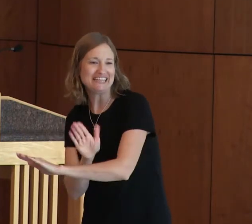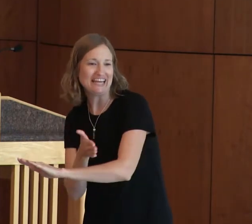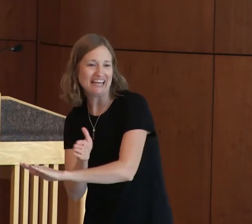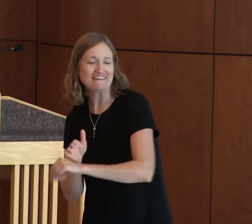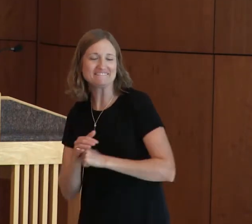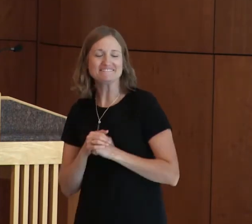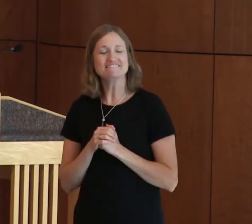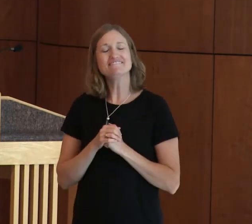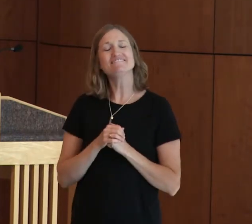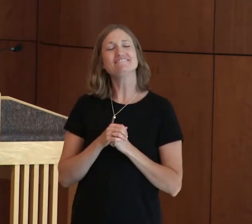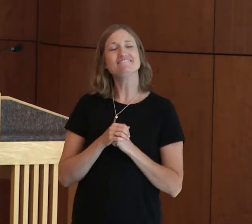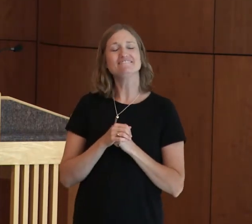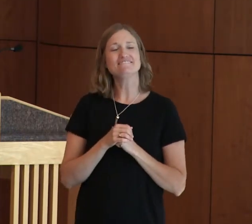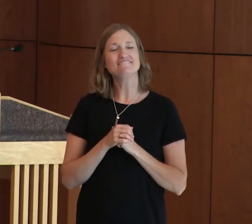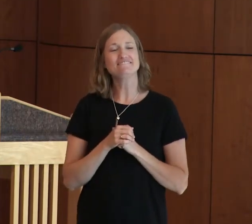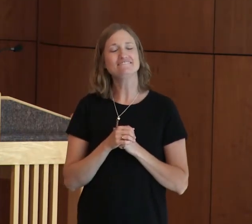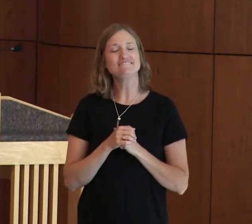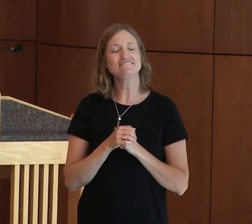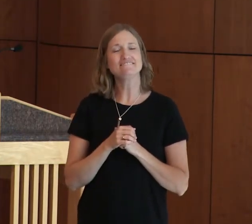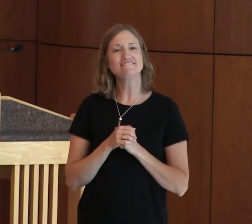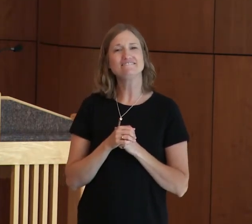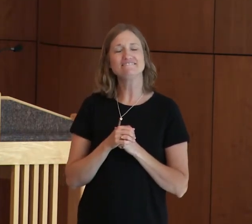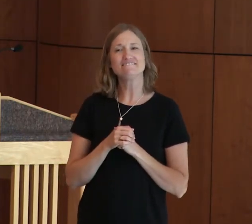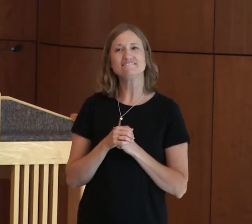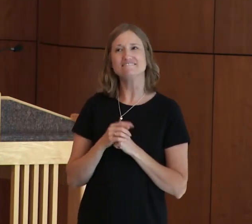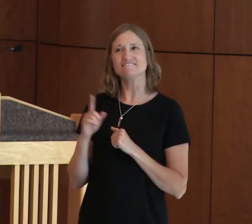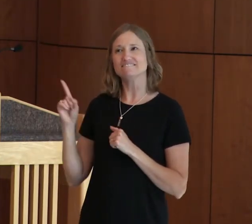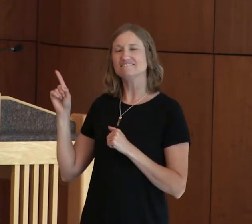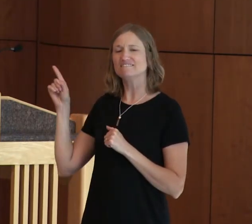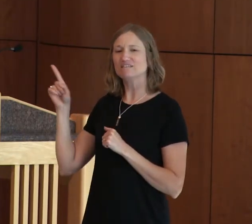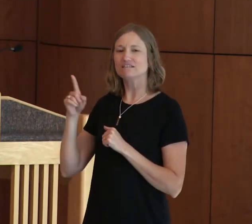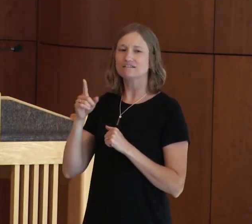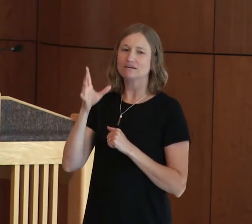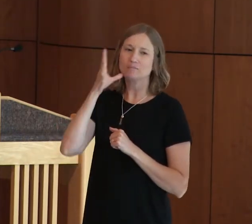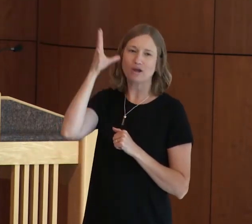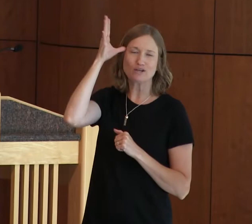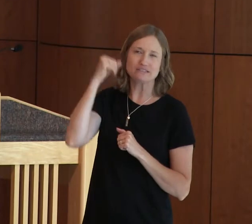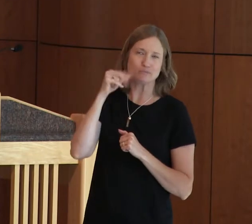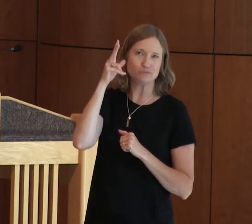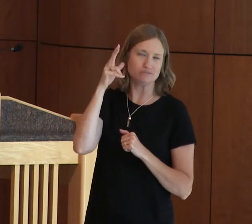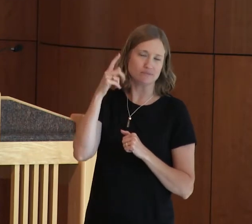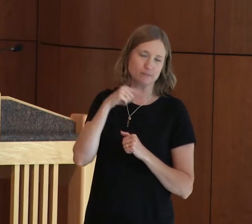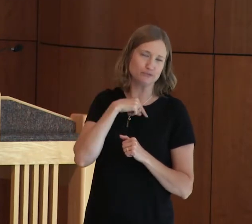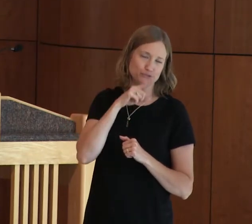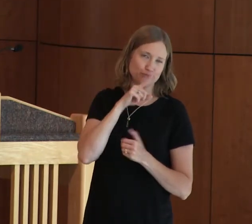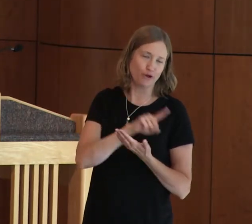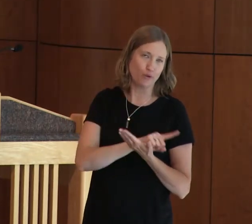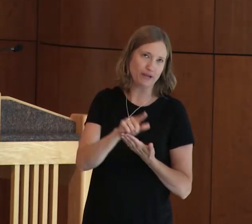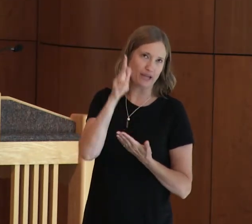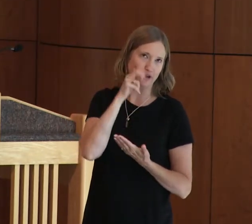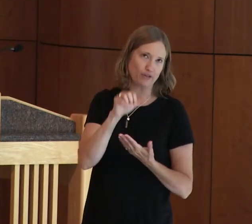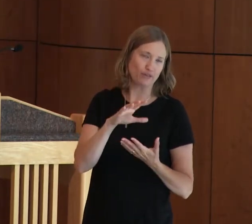singing. Although the kids are probably, parents have been hearing these songs at home all week. They're probably giving them headaches at this